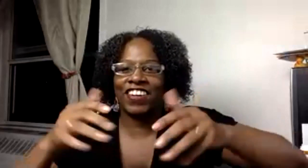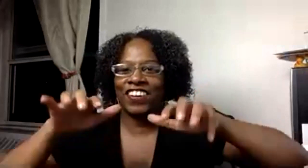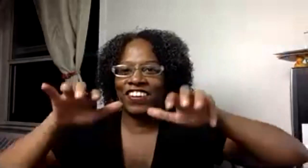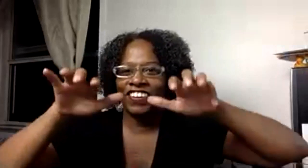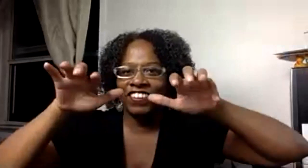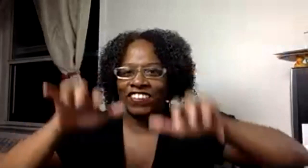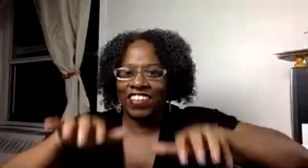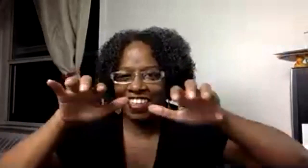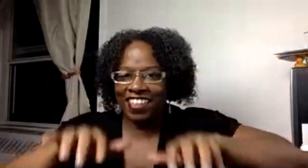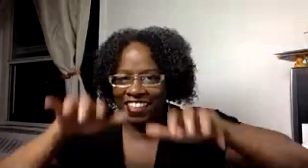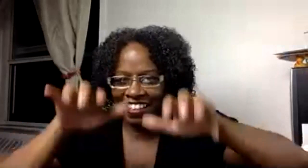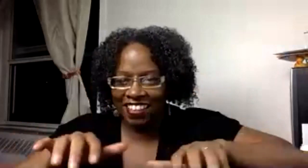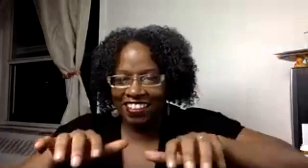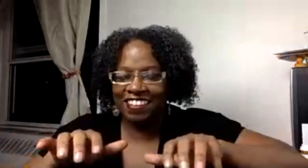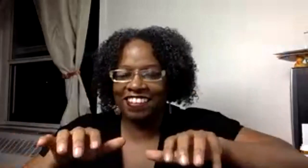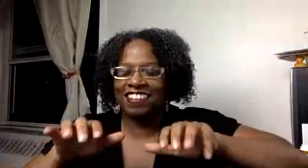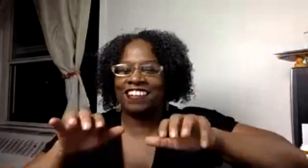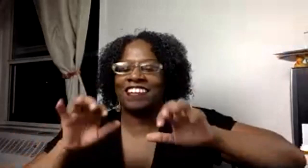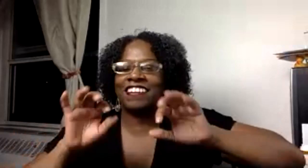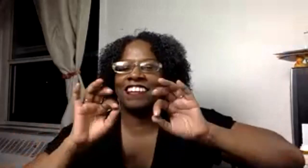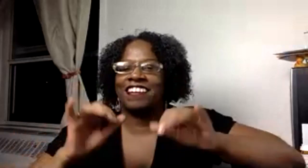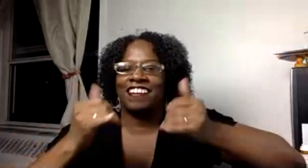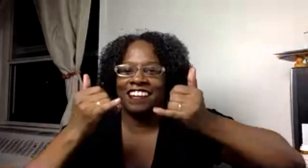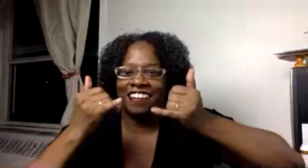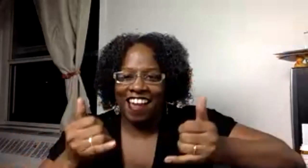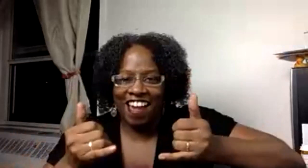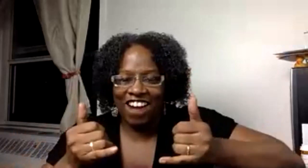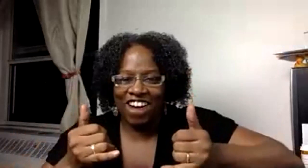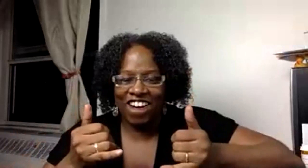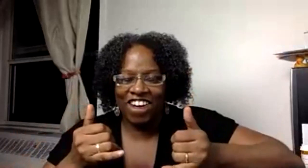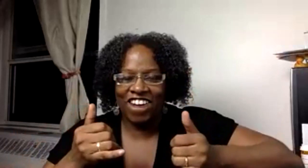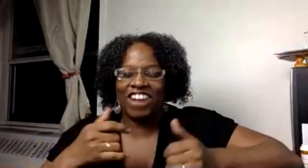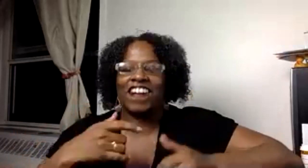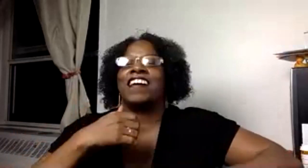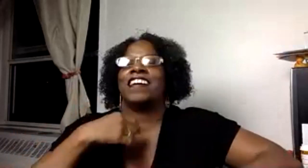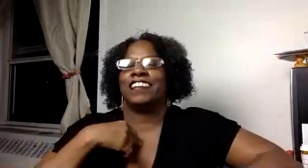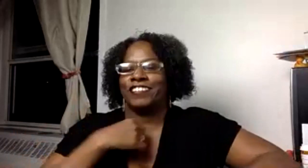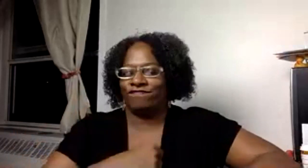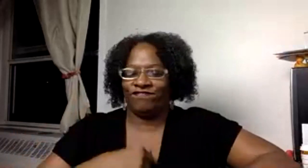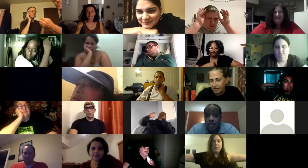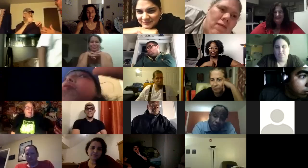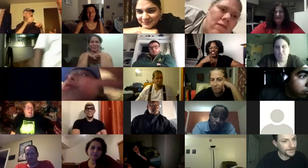Perfect. Thank you, Rain Ryan. And so now,